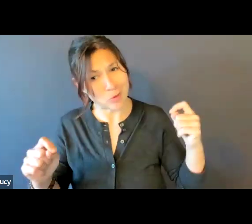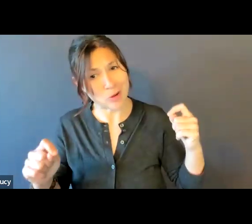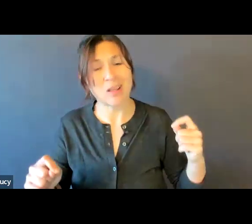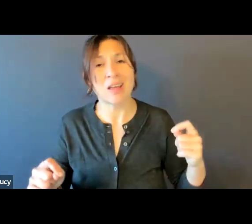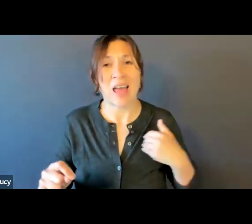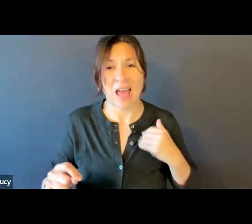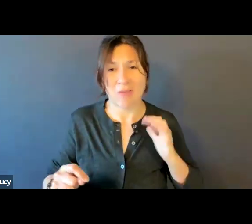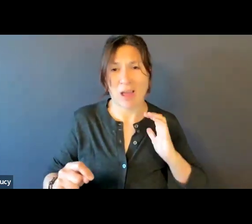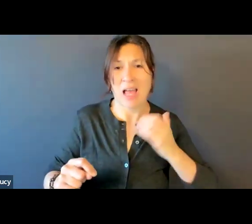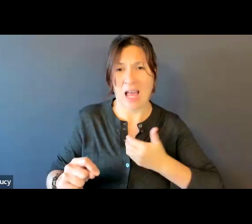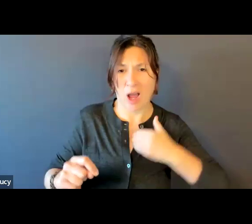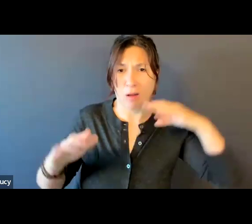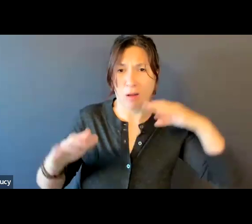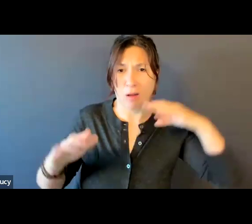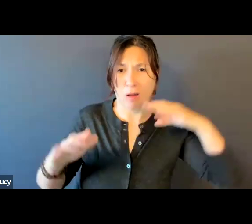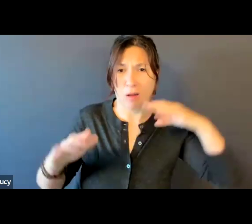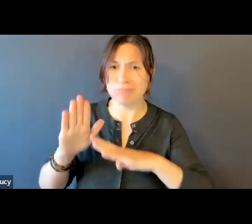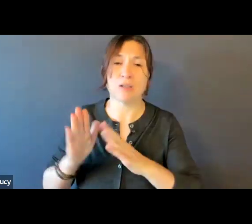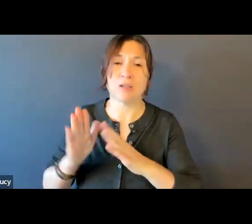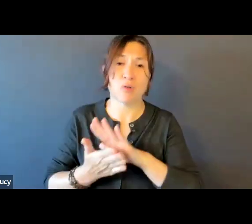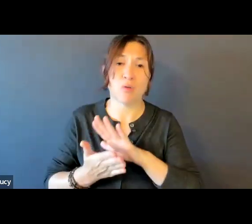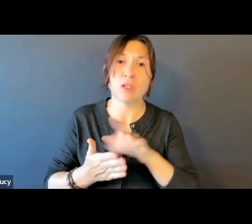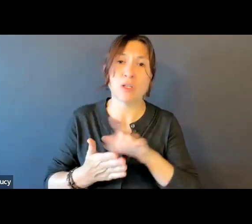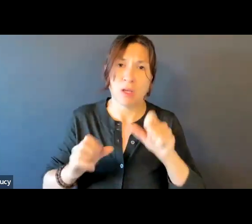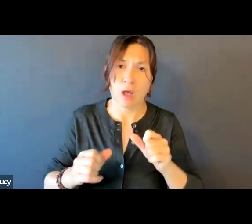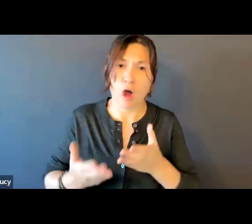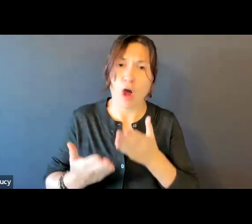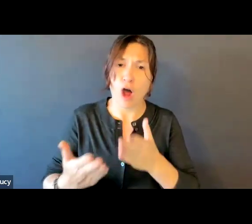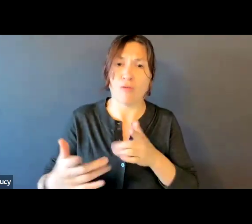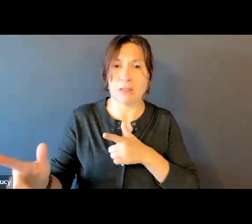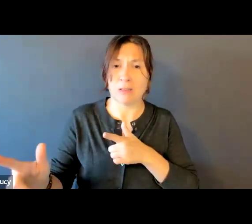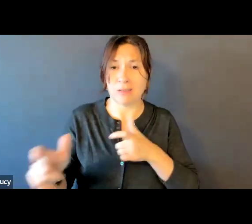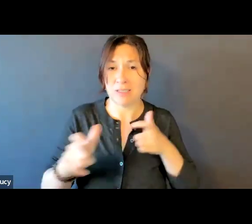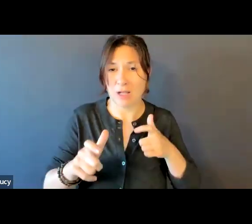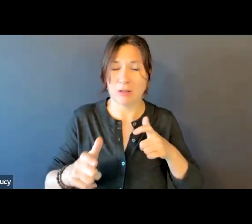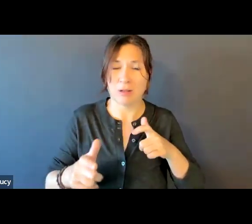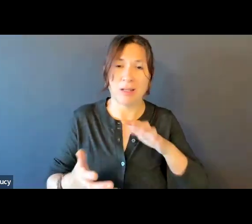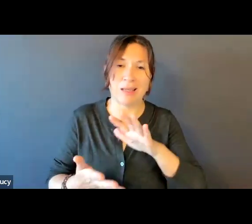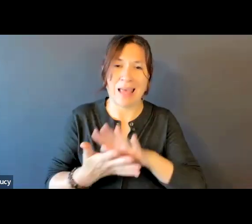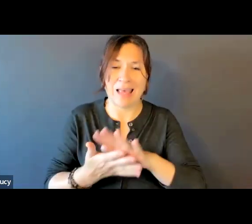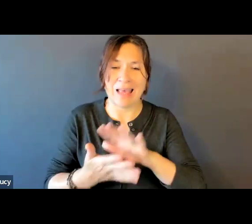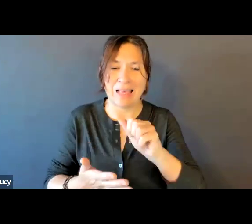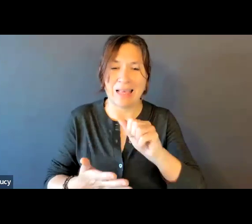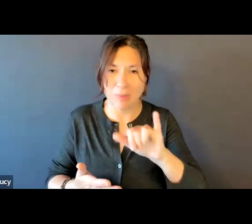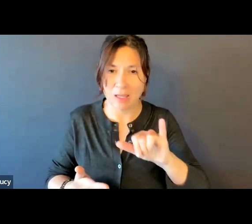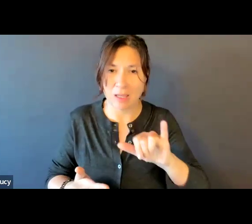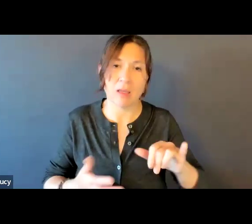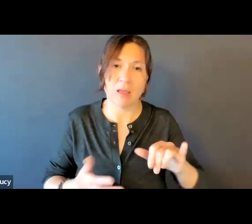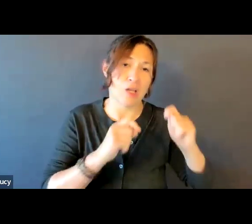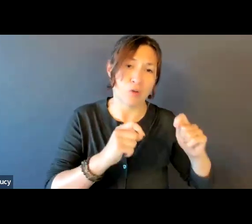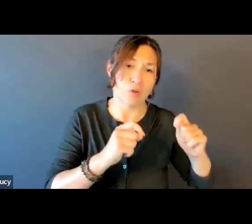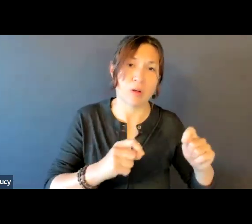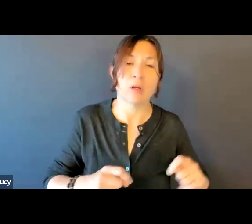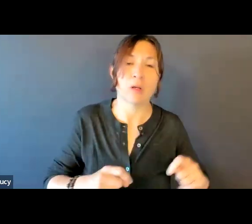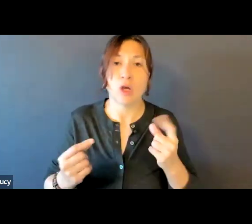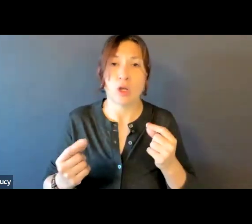either offer Acceleration Academy or Acceleration Tutoring. So at Curly Kate, we did Acceleration Tutoring in both the